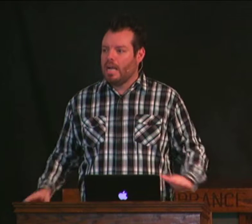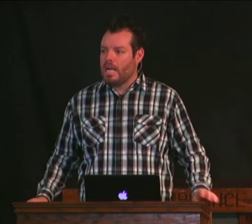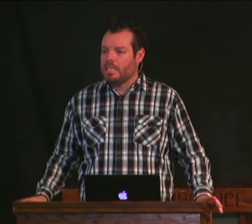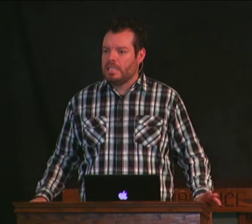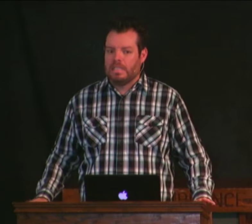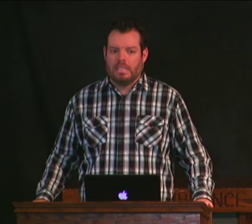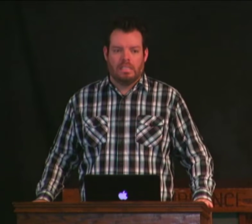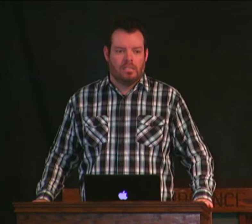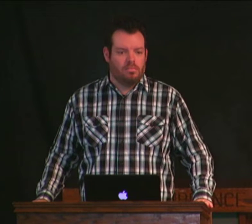die.